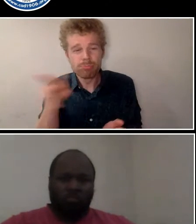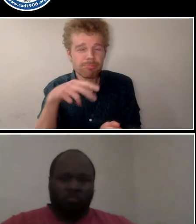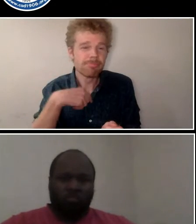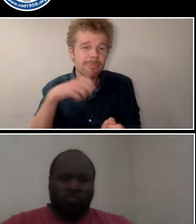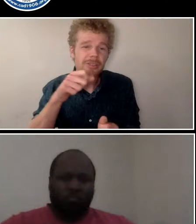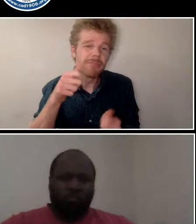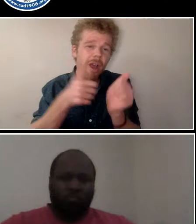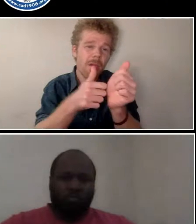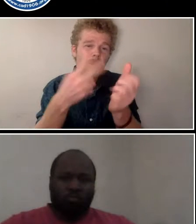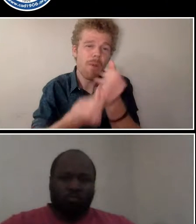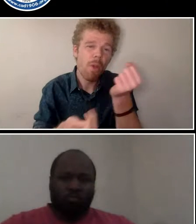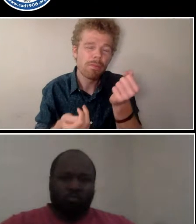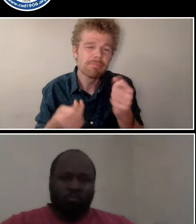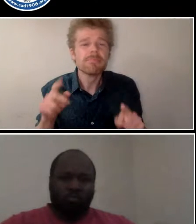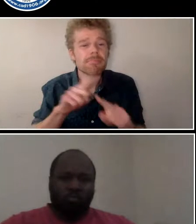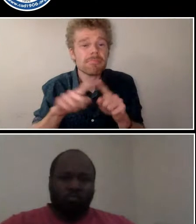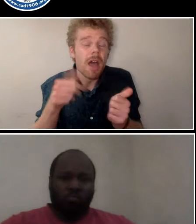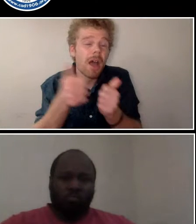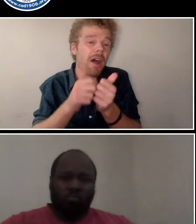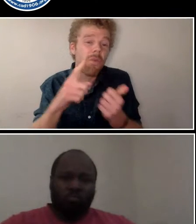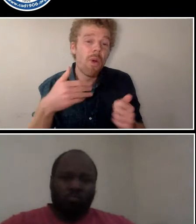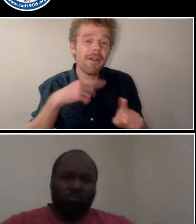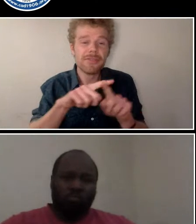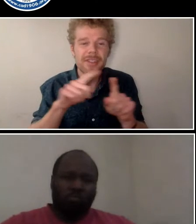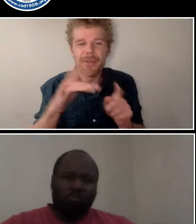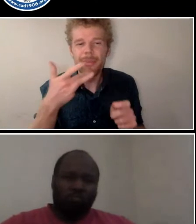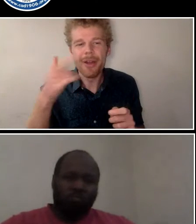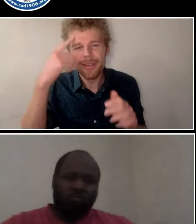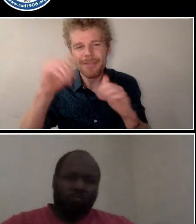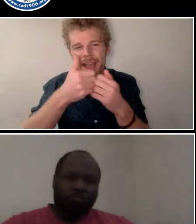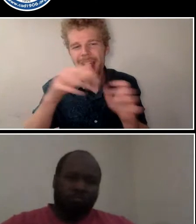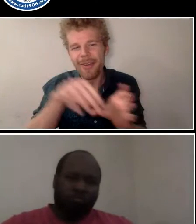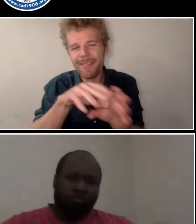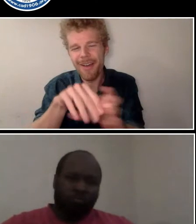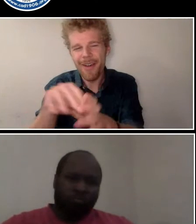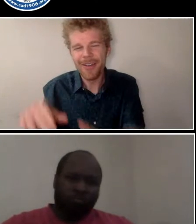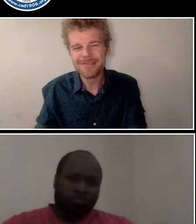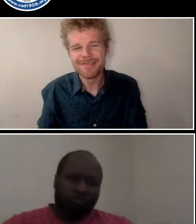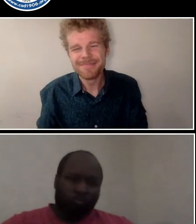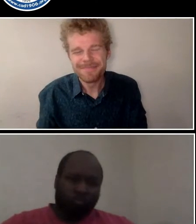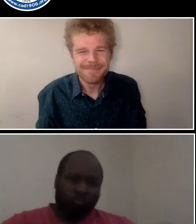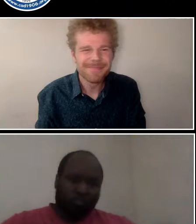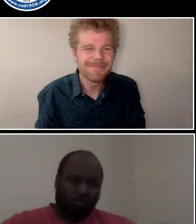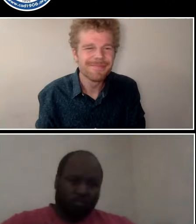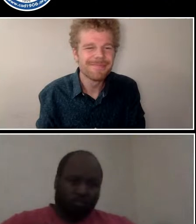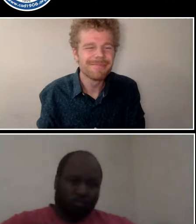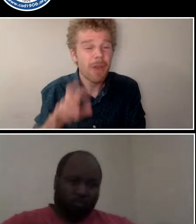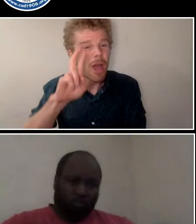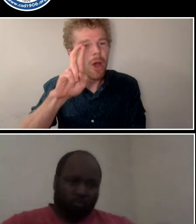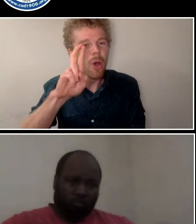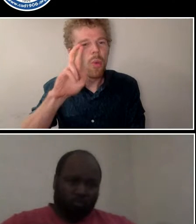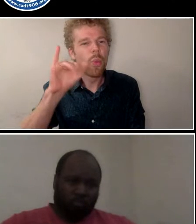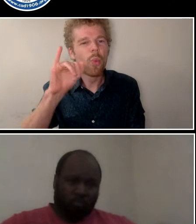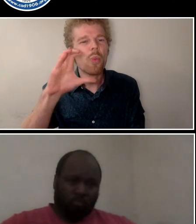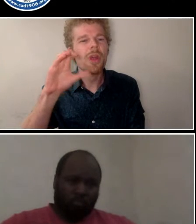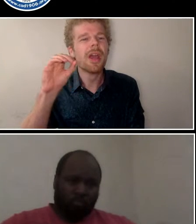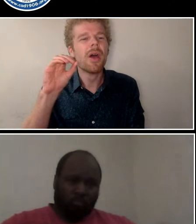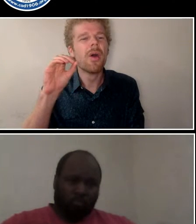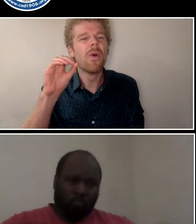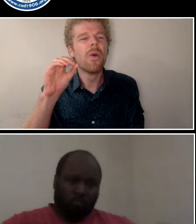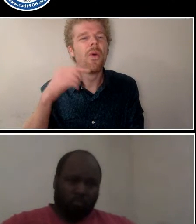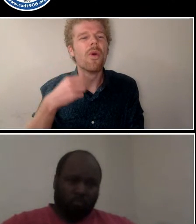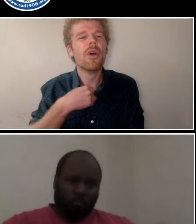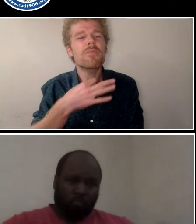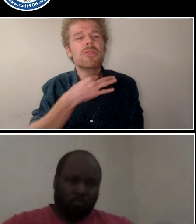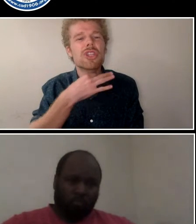The other half of the screen that you're seeing here looks like the VRS interpreter. So there are a number of options for how you